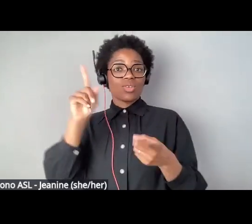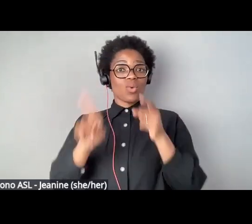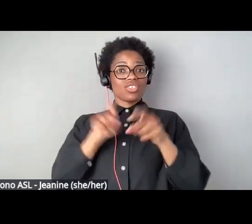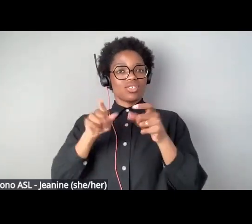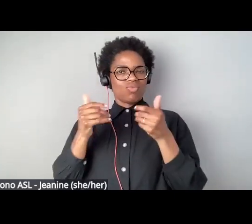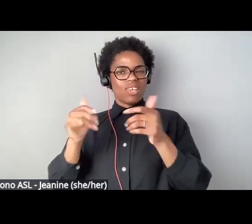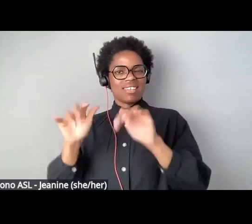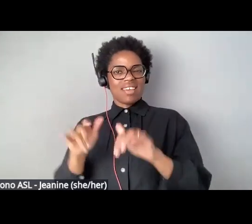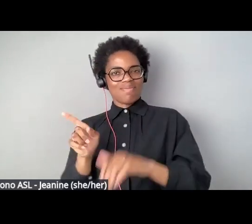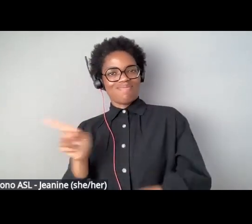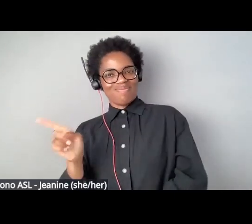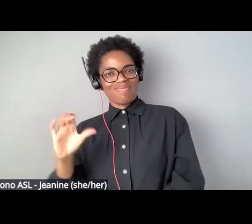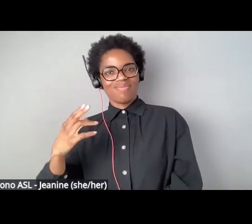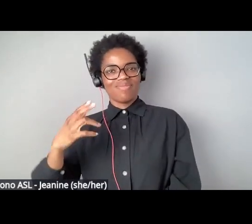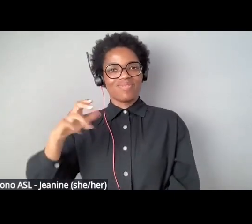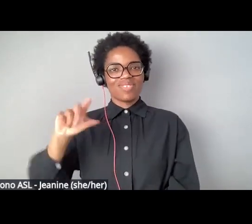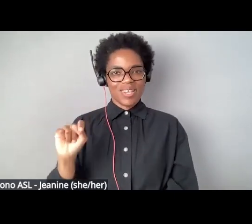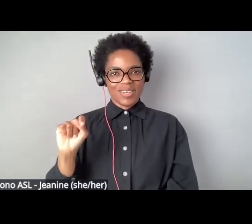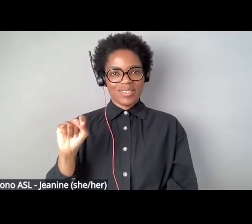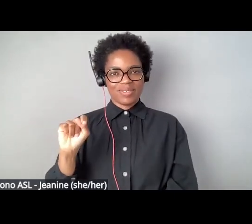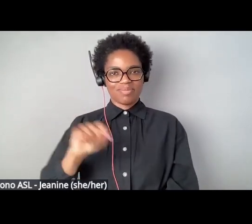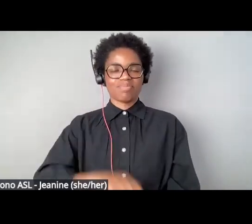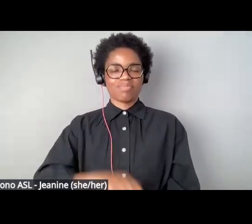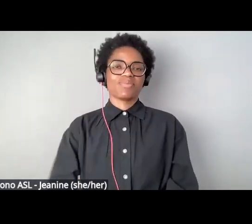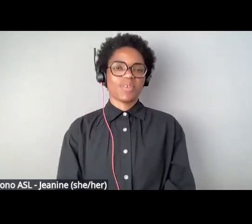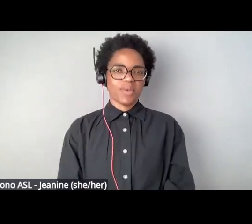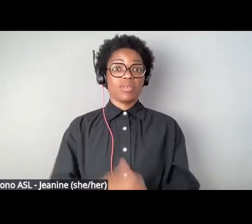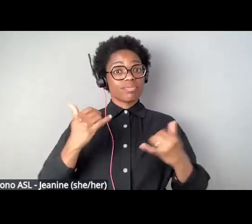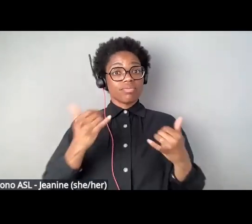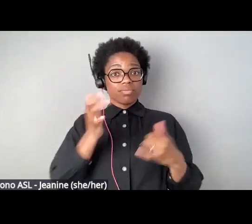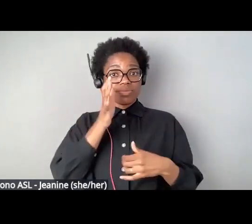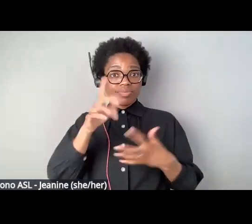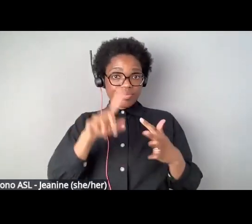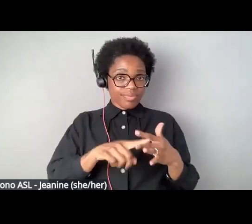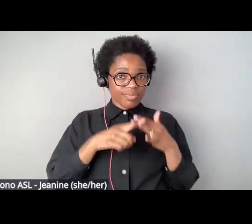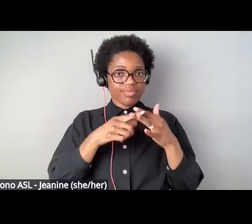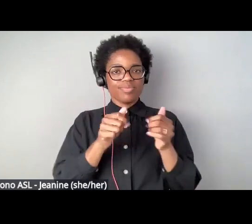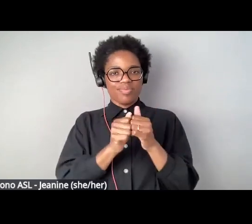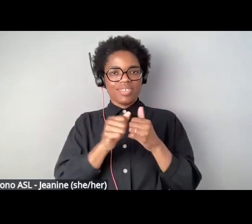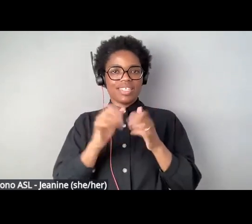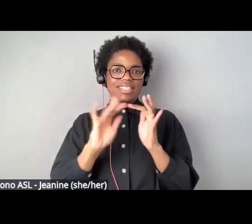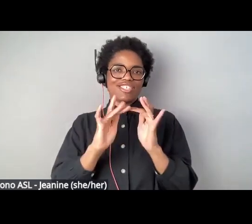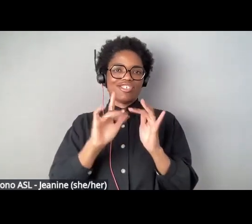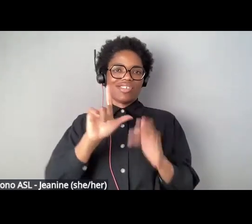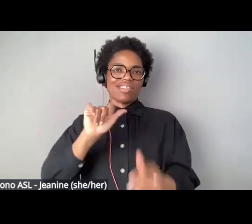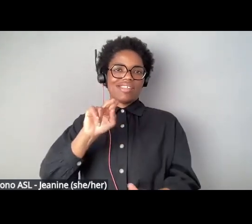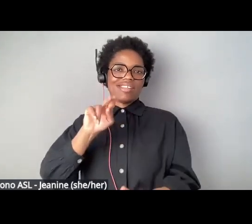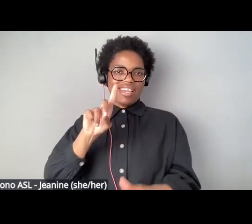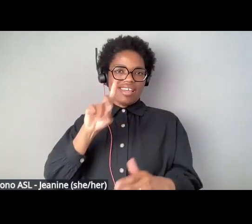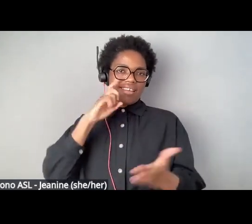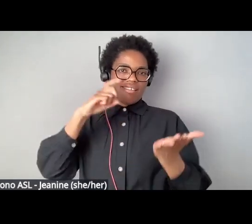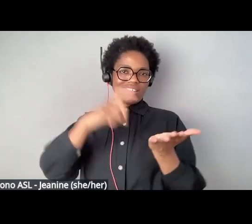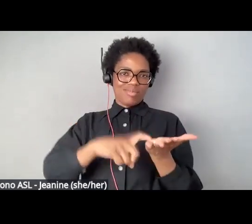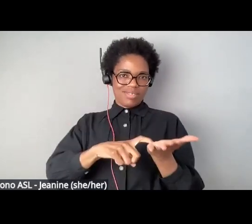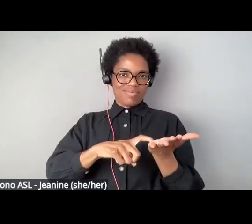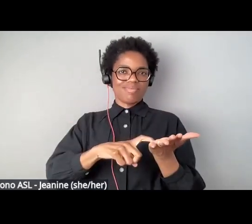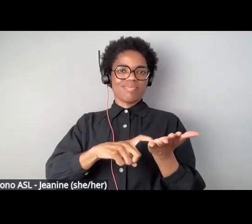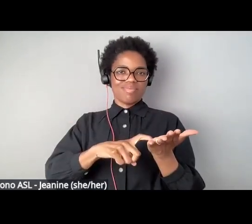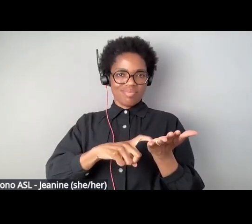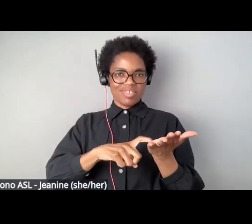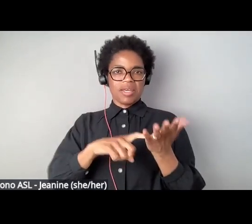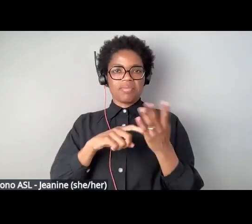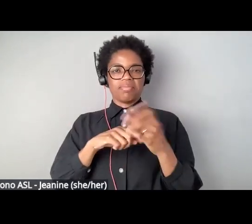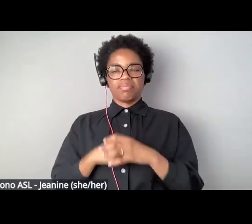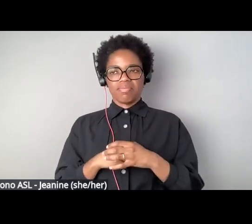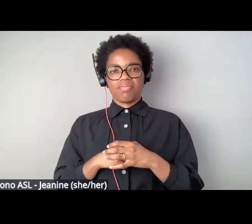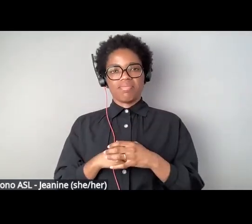start today with Adrian Wong's digital land acknowledgement, which I will read. Since our activities are shared